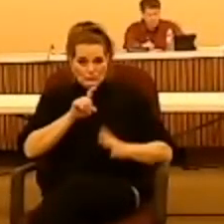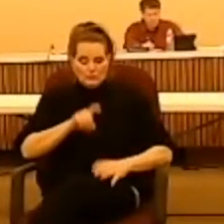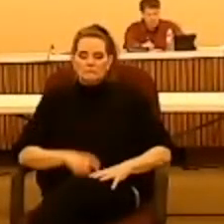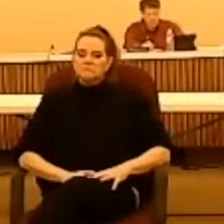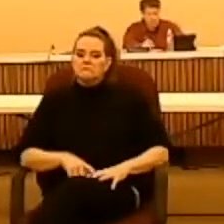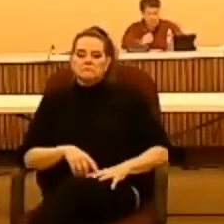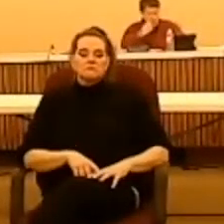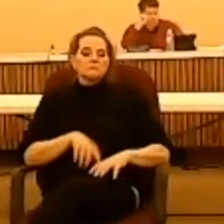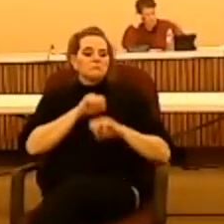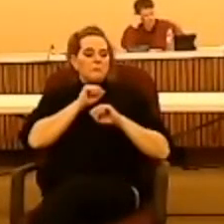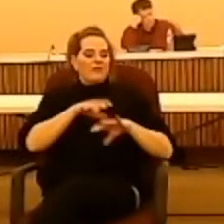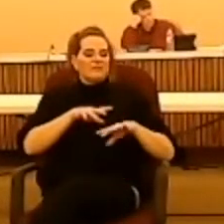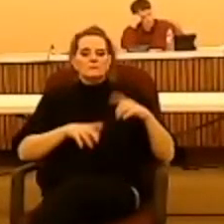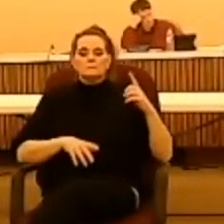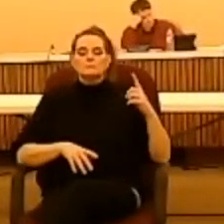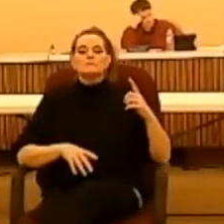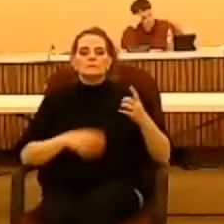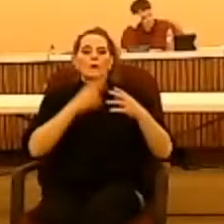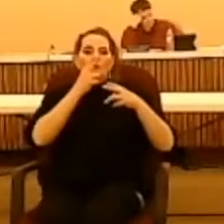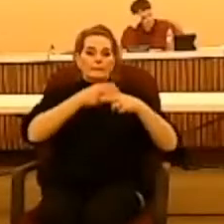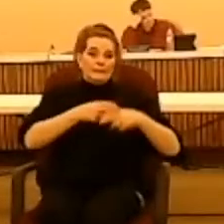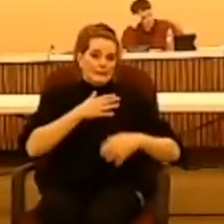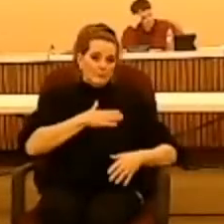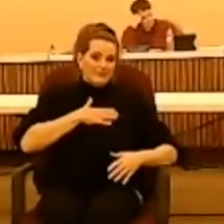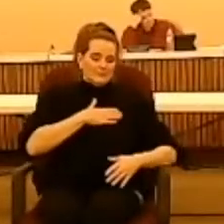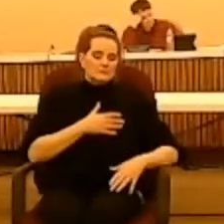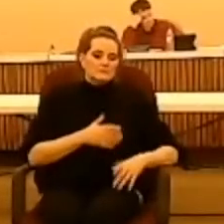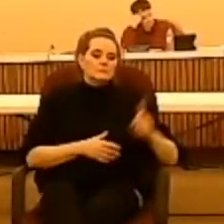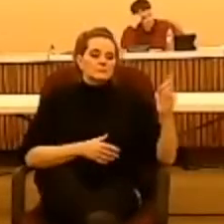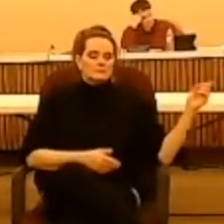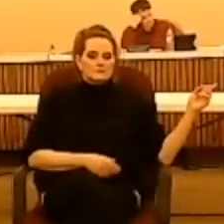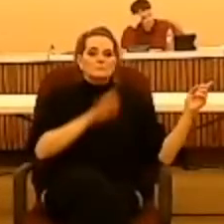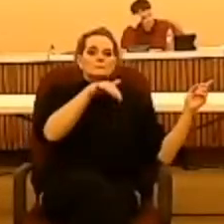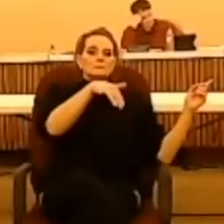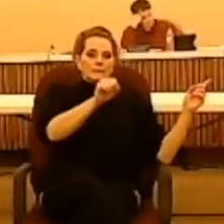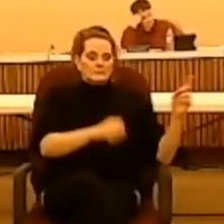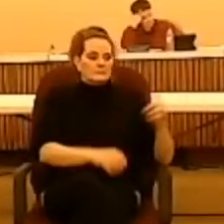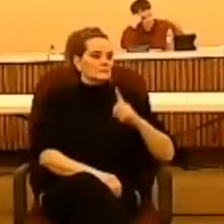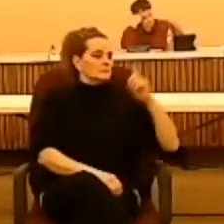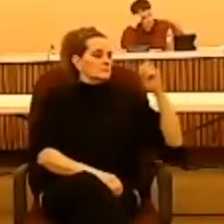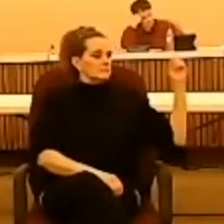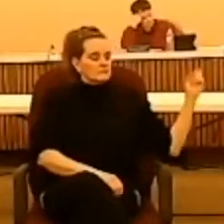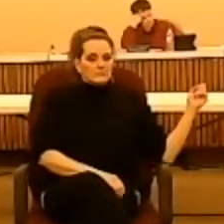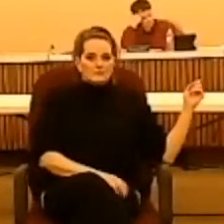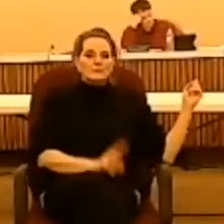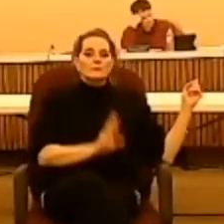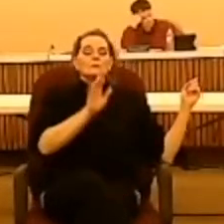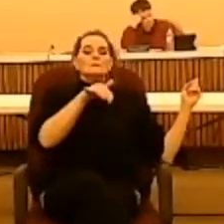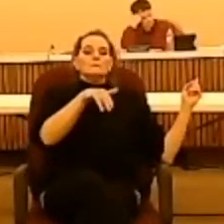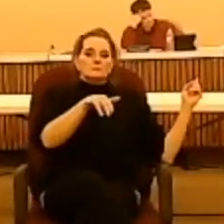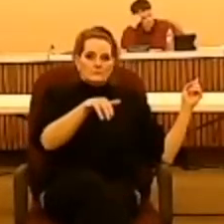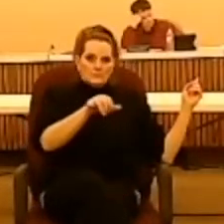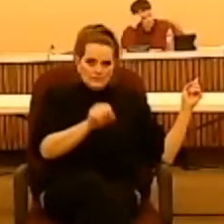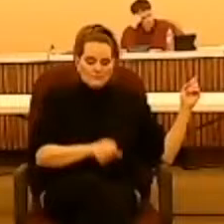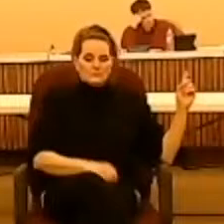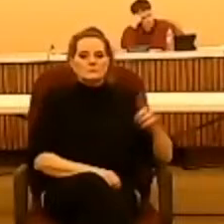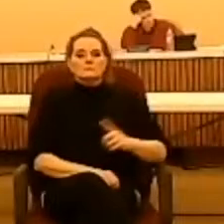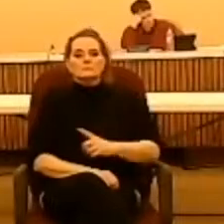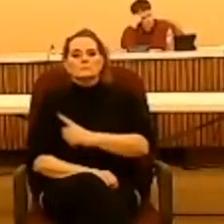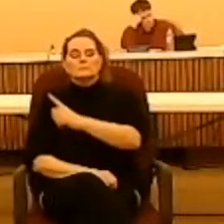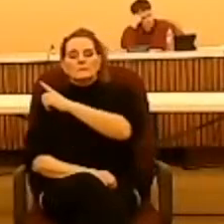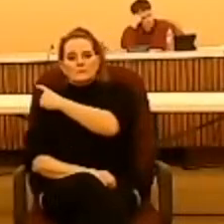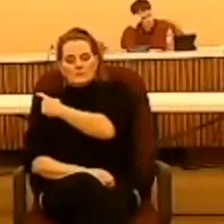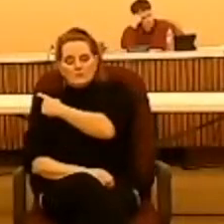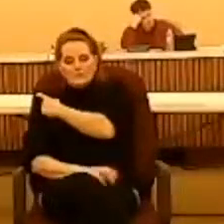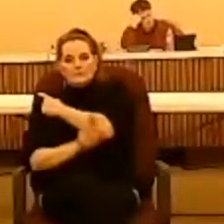Hearing none, please call the roll. Councilmember Barley, Aye. Councilmember Stafford, Aye.